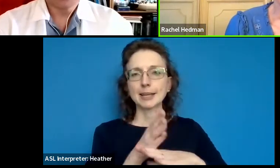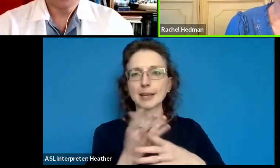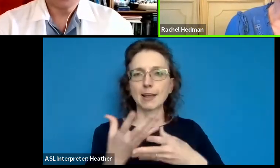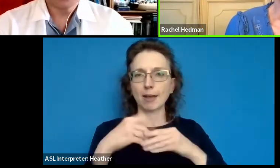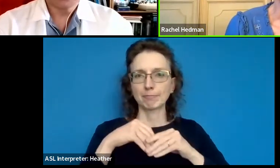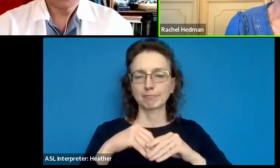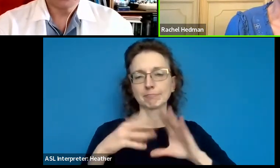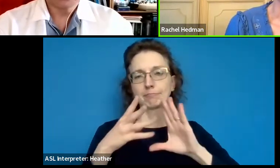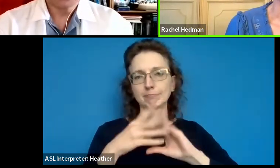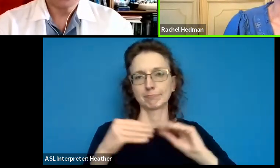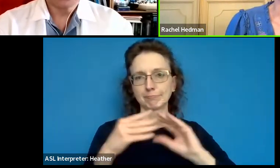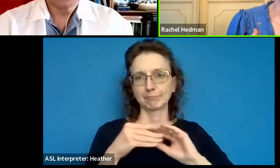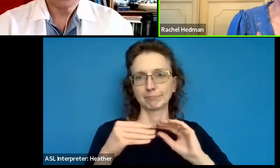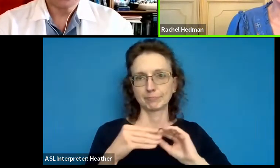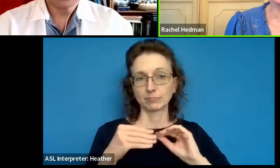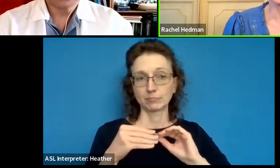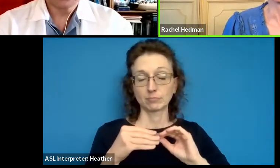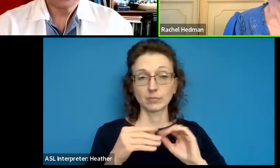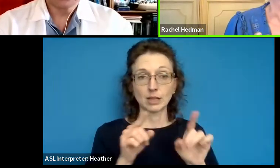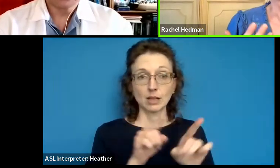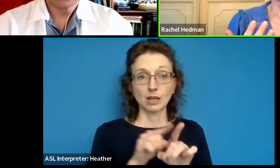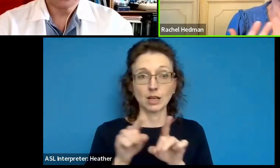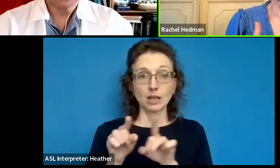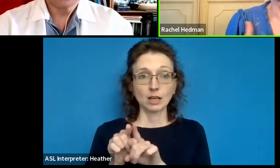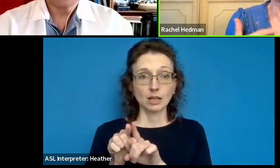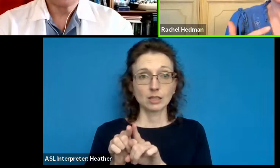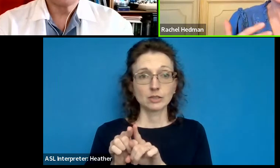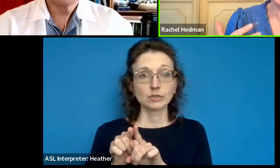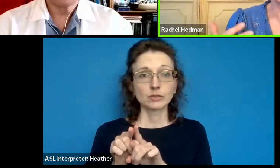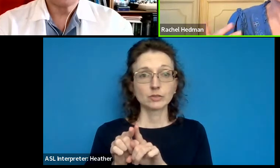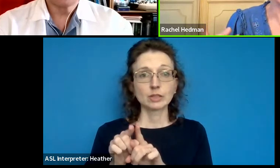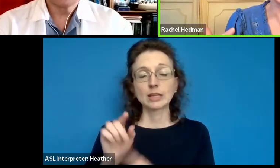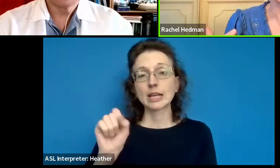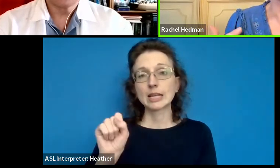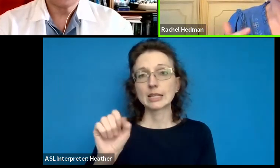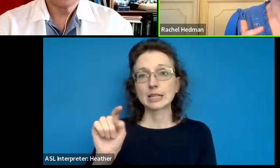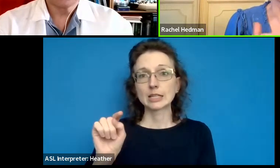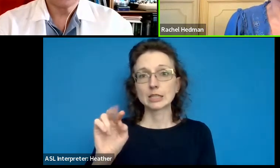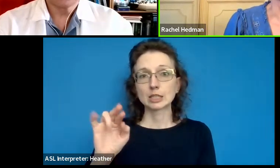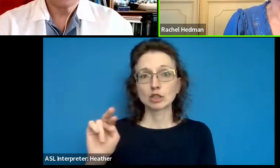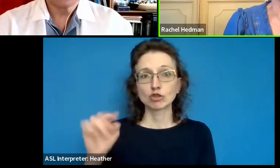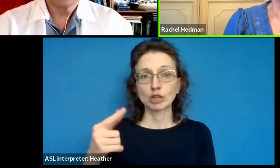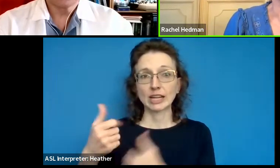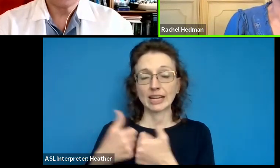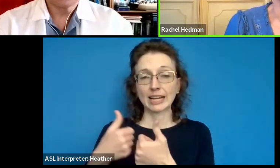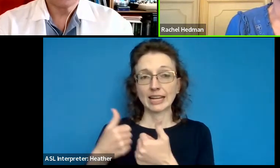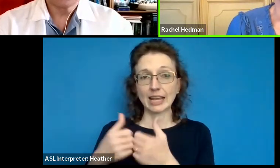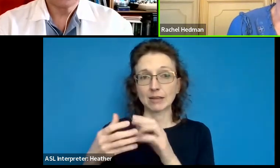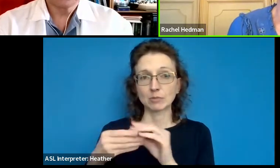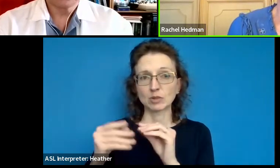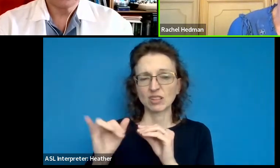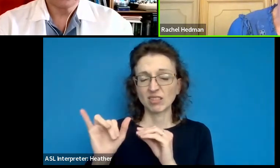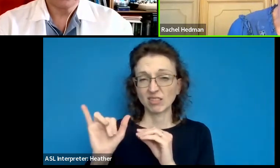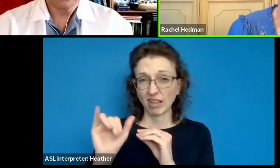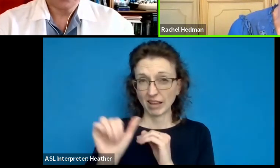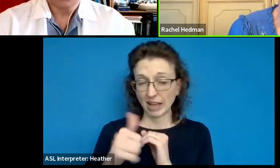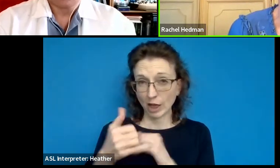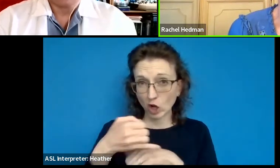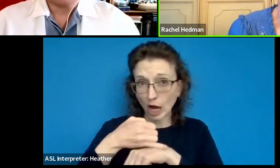you also do string? Do you also do string game storytelling like some other islands in